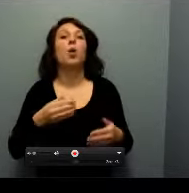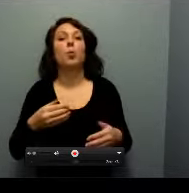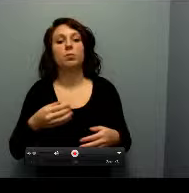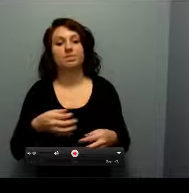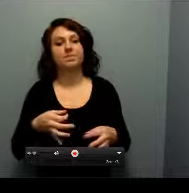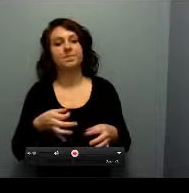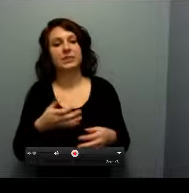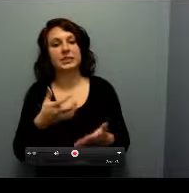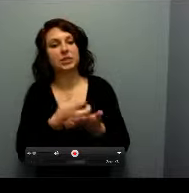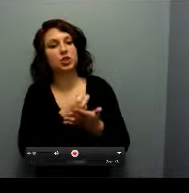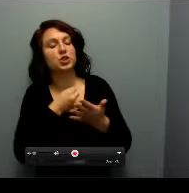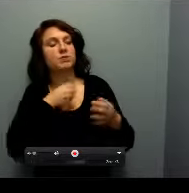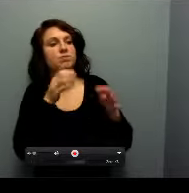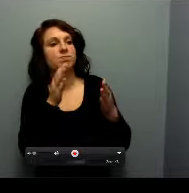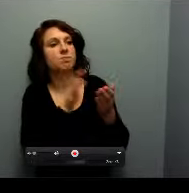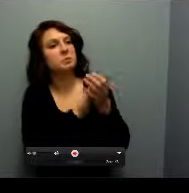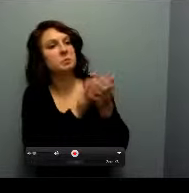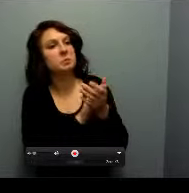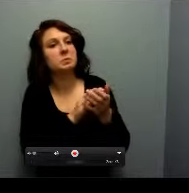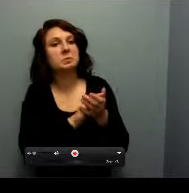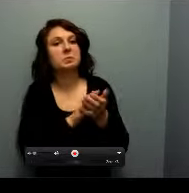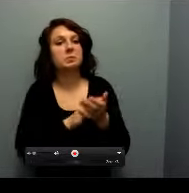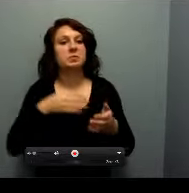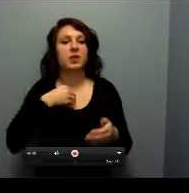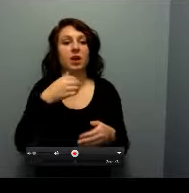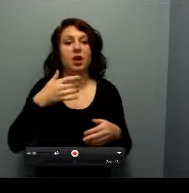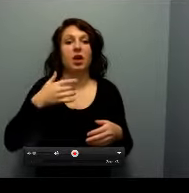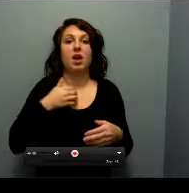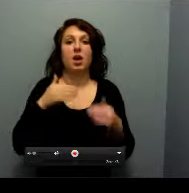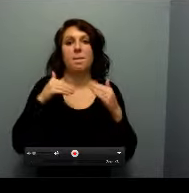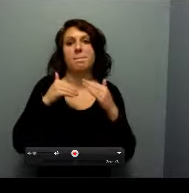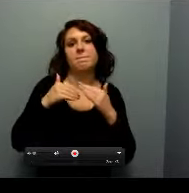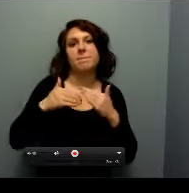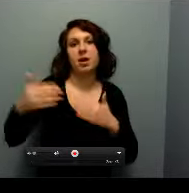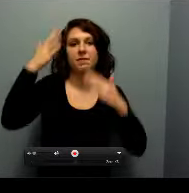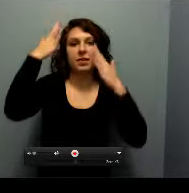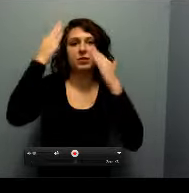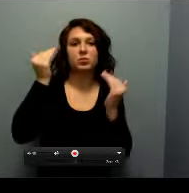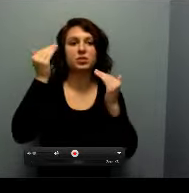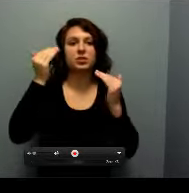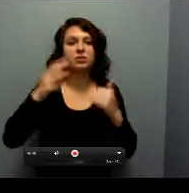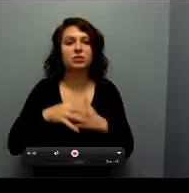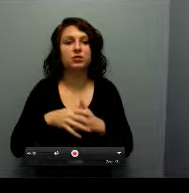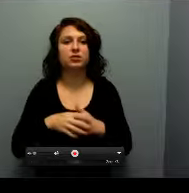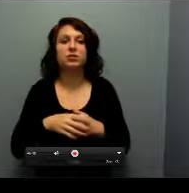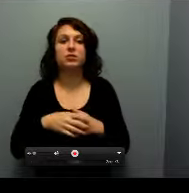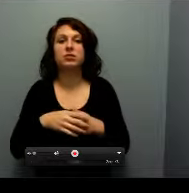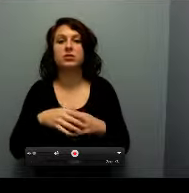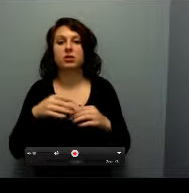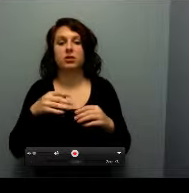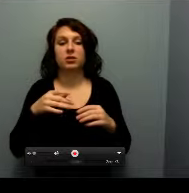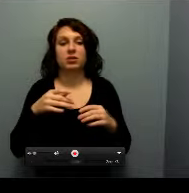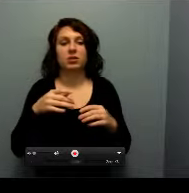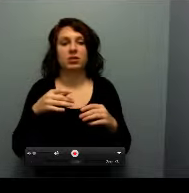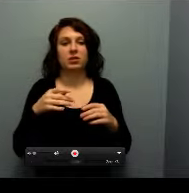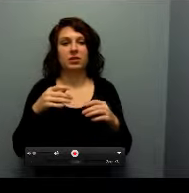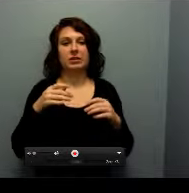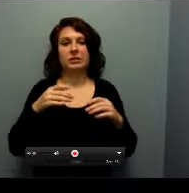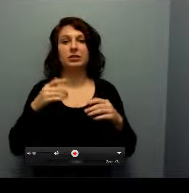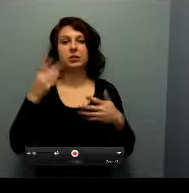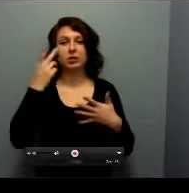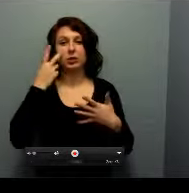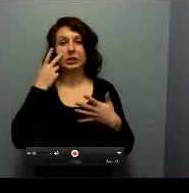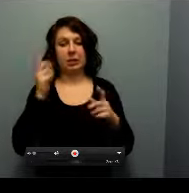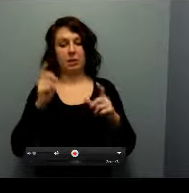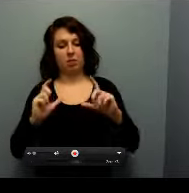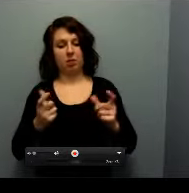contributions, over and above normal expectations. As you can see, in parentheses it says minority, because